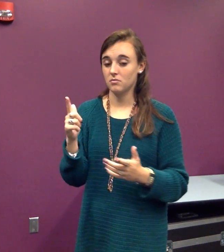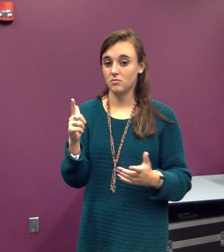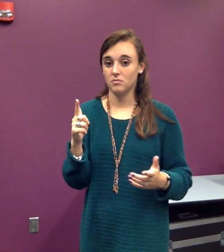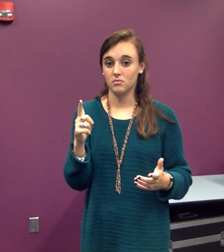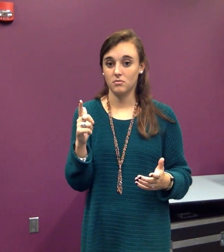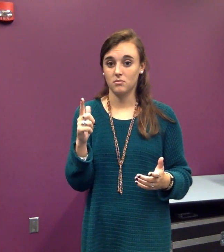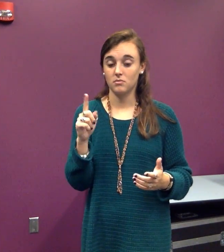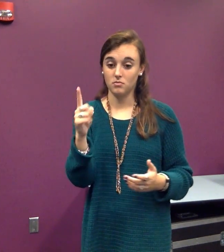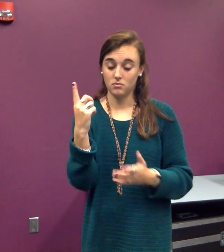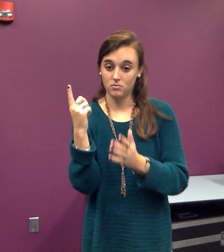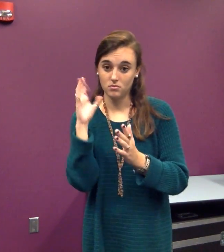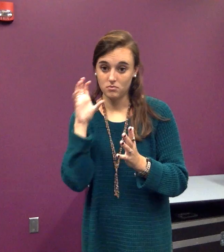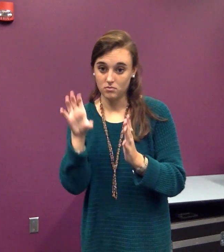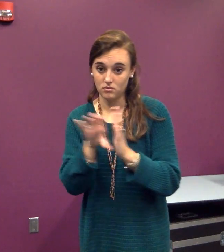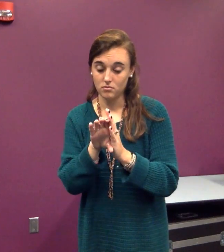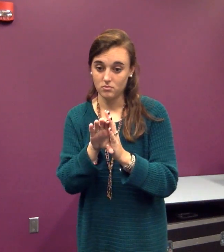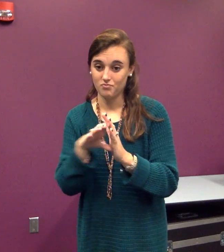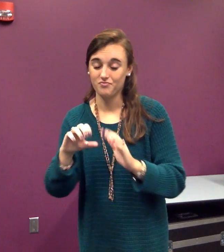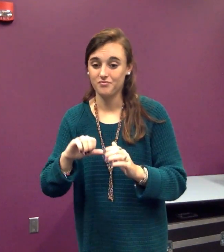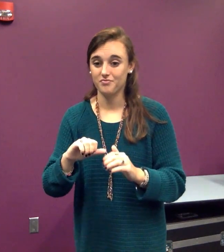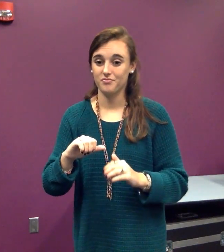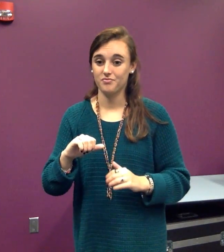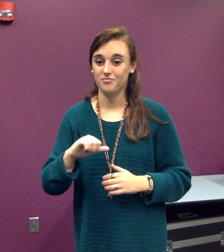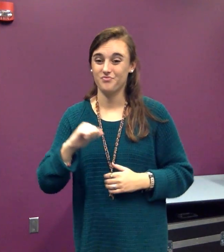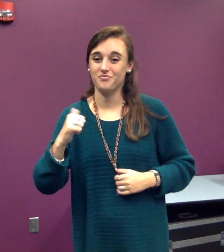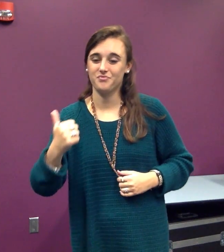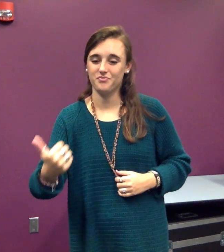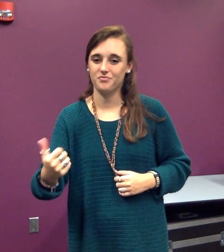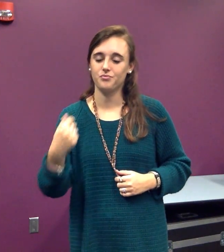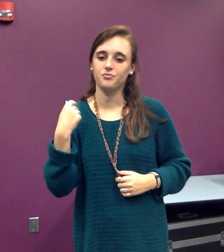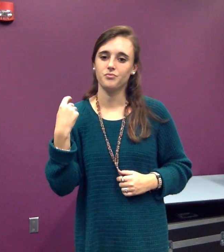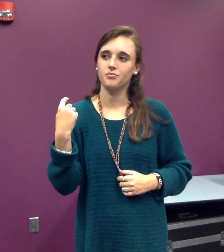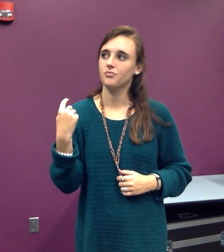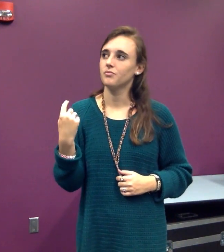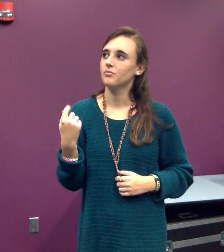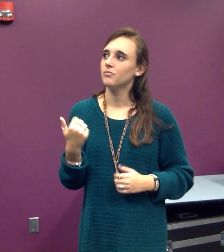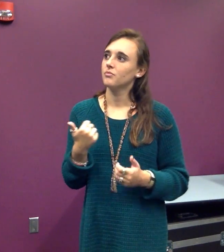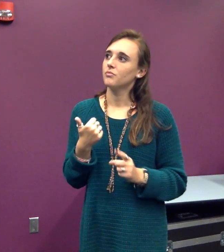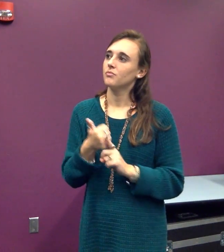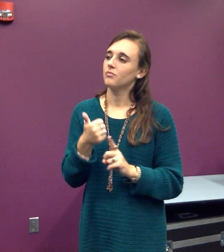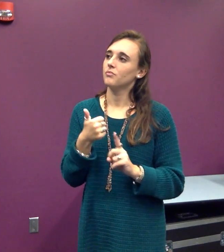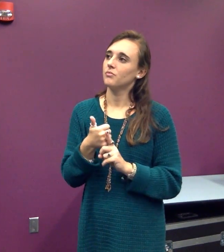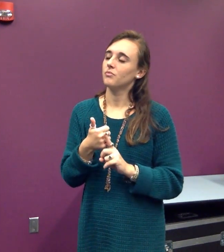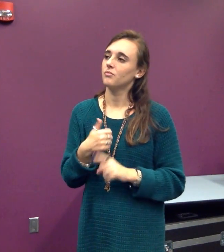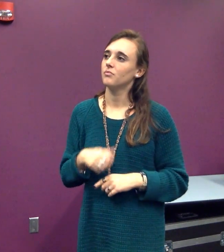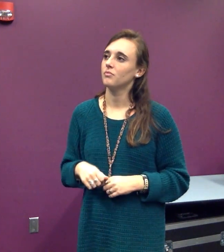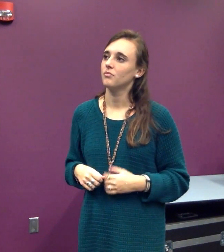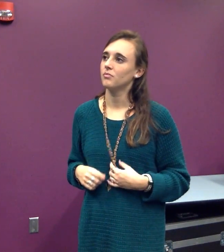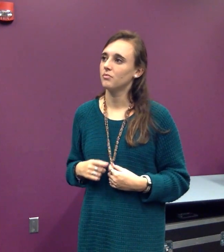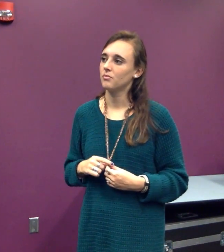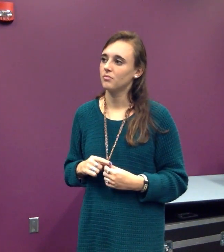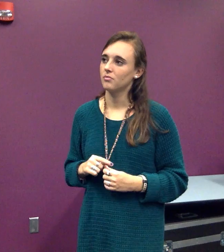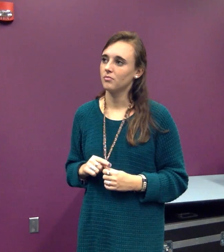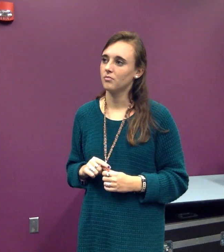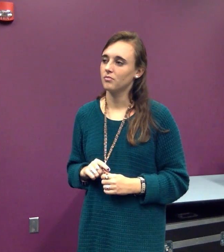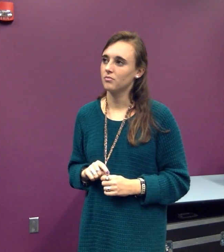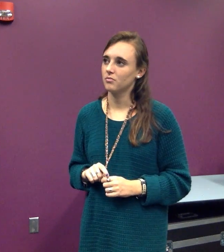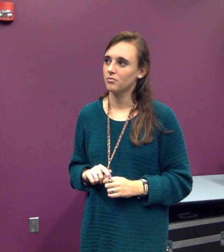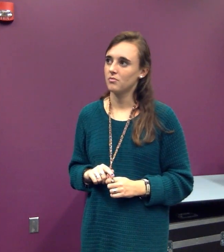city. Anyone else need paper? All right, now wait. You all think that Mrs. Pagano has finished,